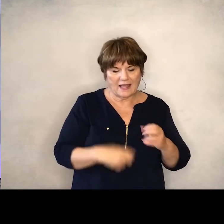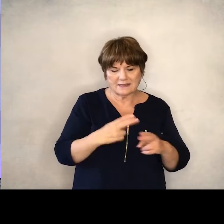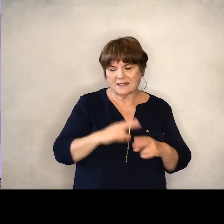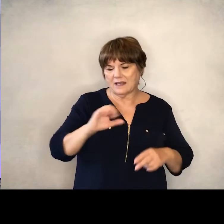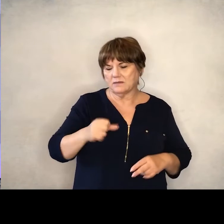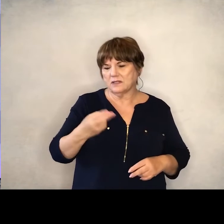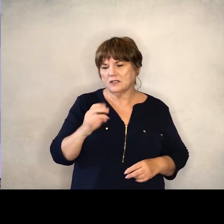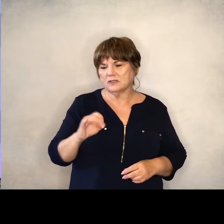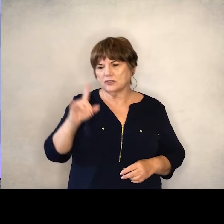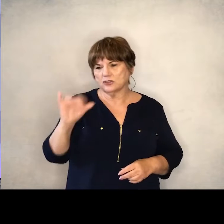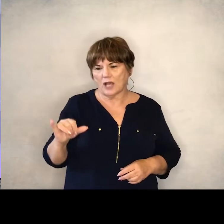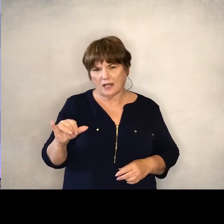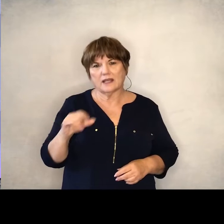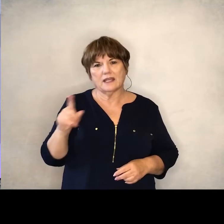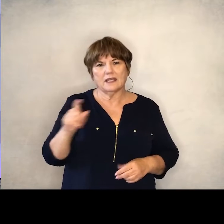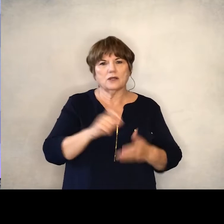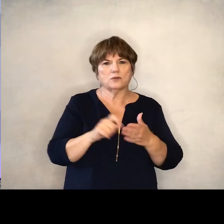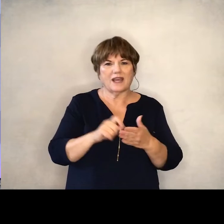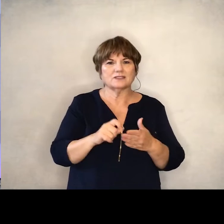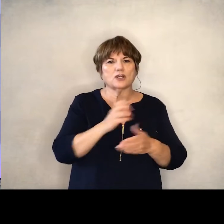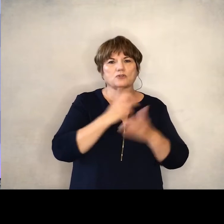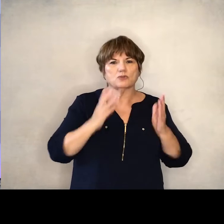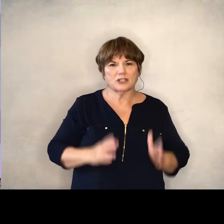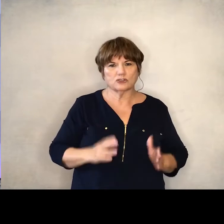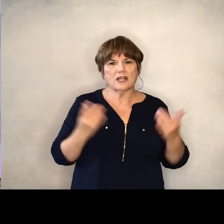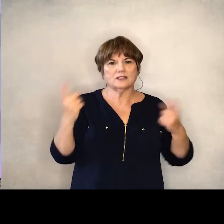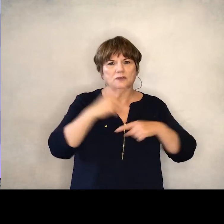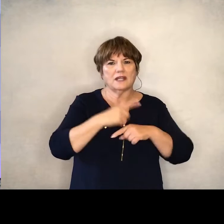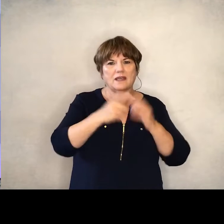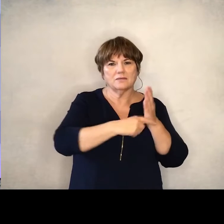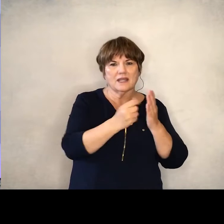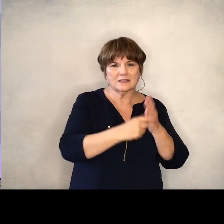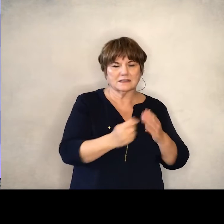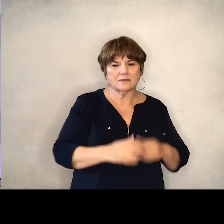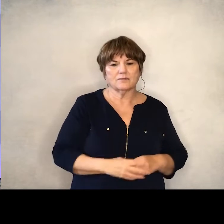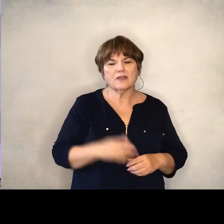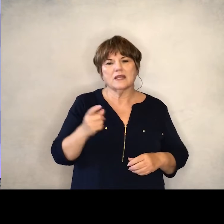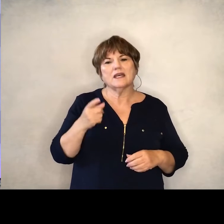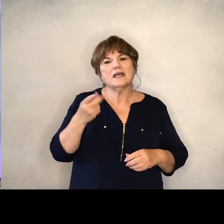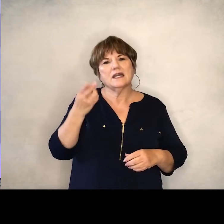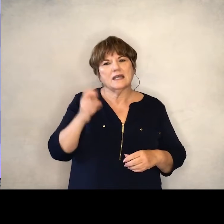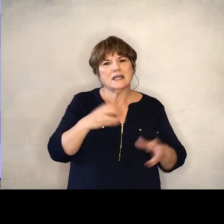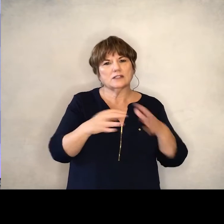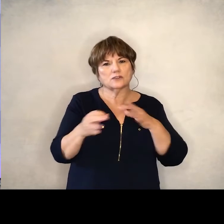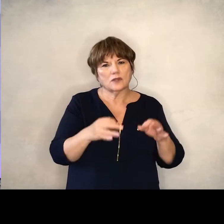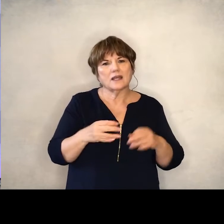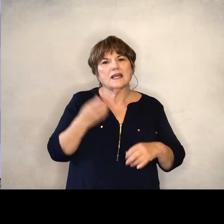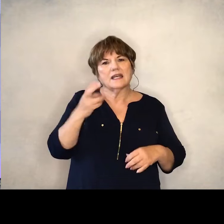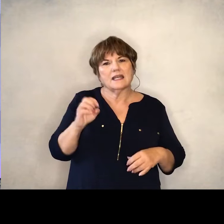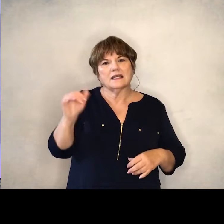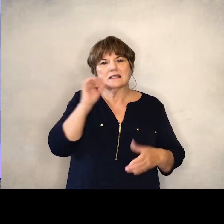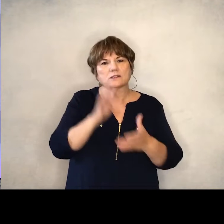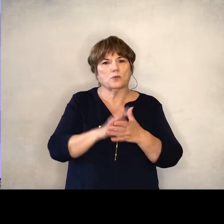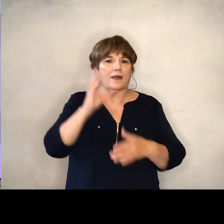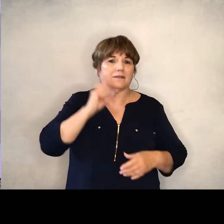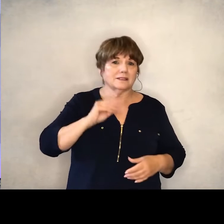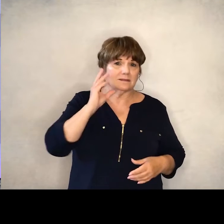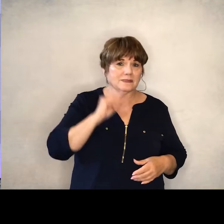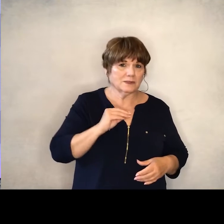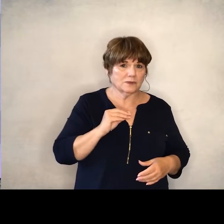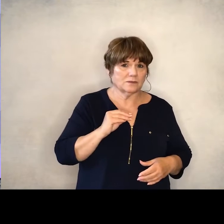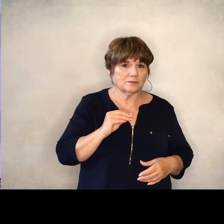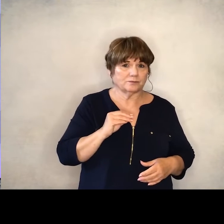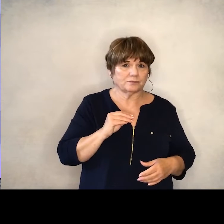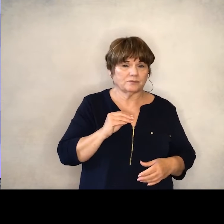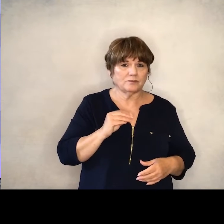Today. And Marshall described the great losses he and his wife experienced. The birth of a